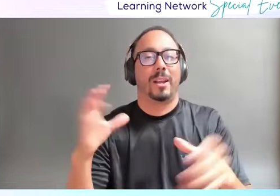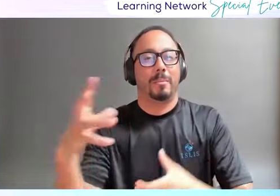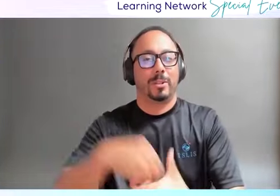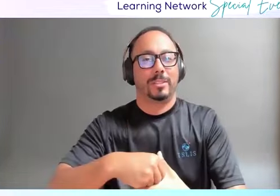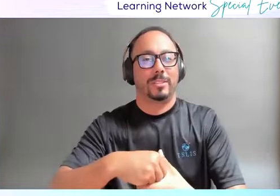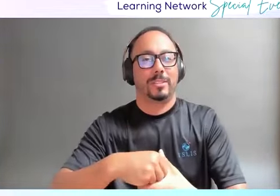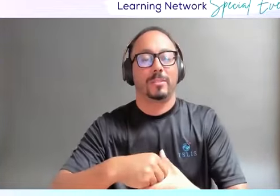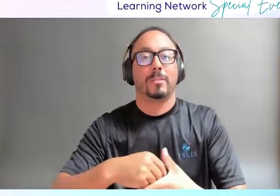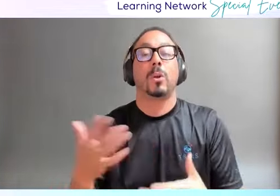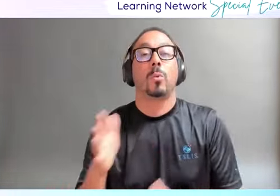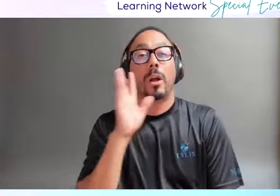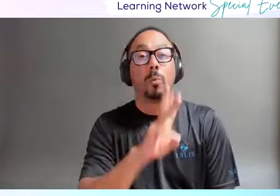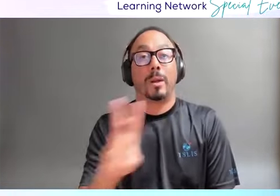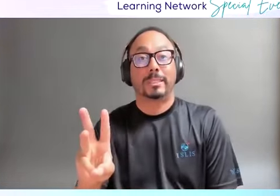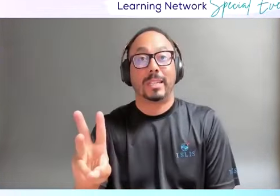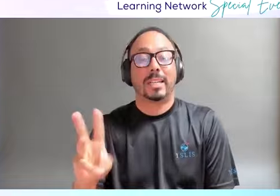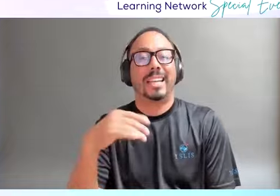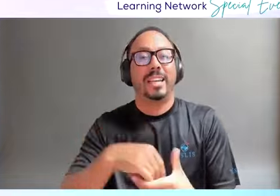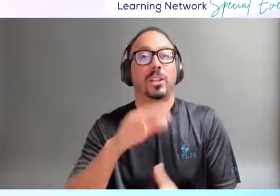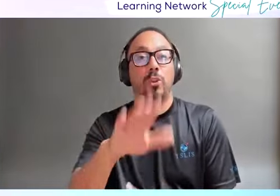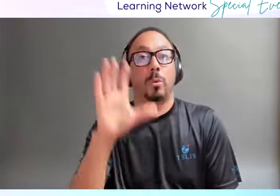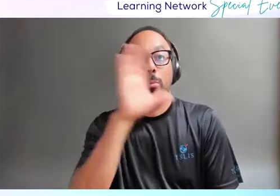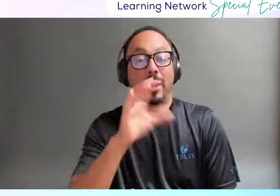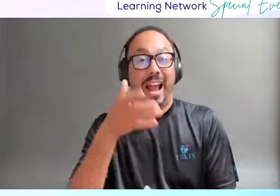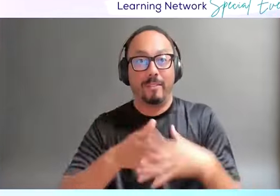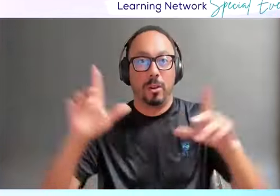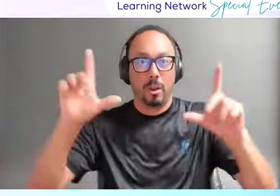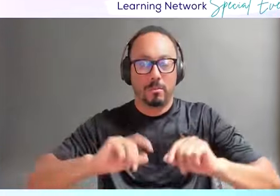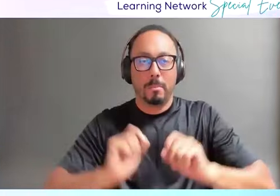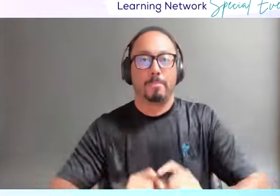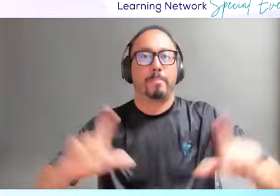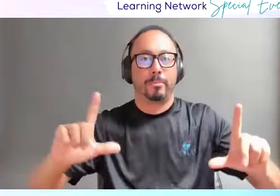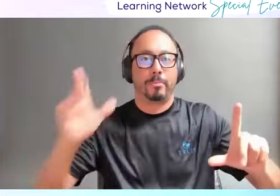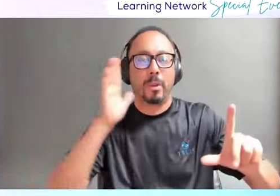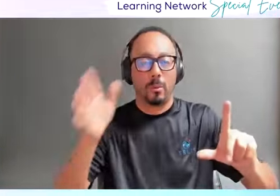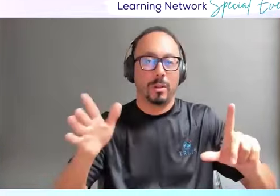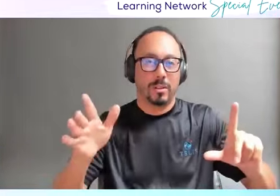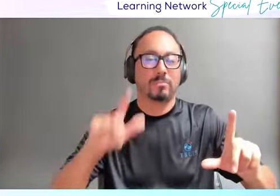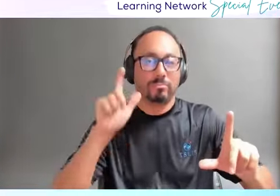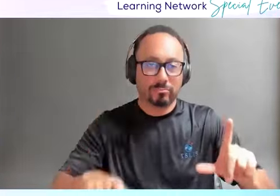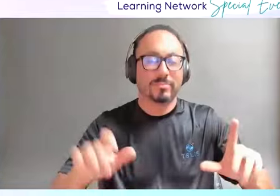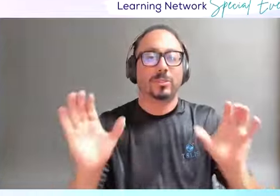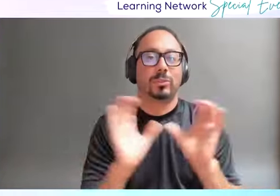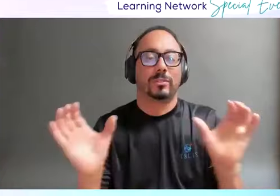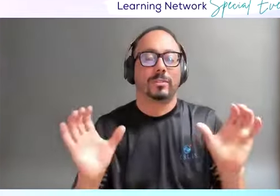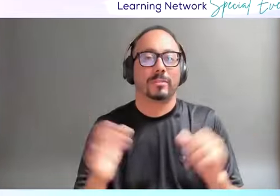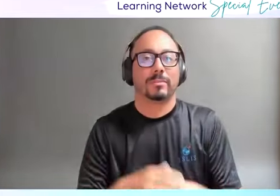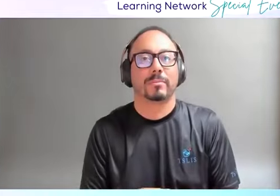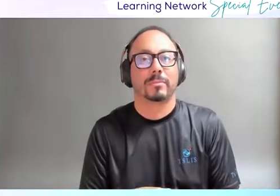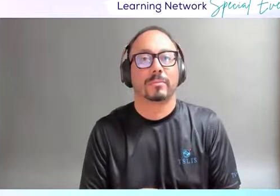will automatically open in your browser after the event has ended. If we have a moment to share the screen, I do also want to invite you and